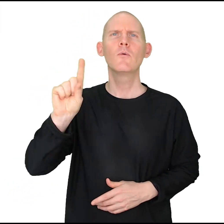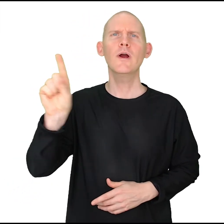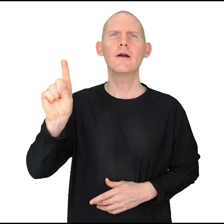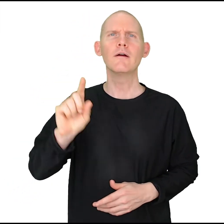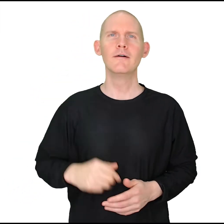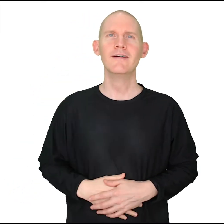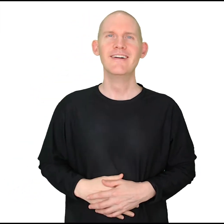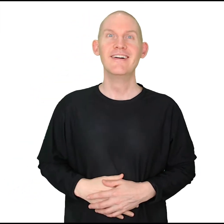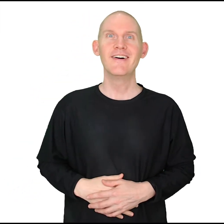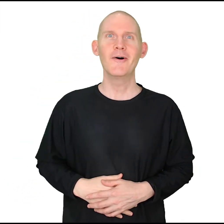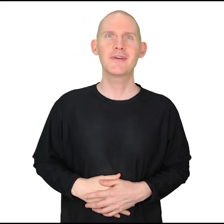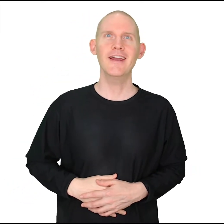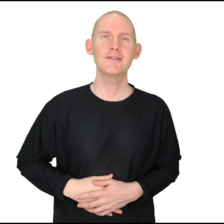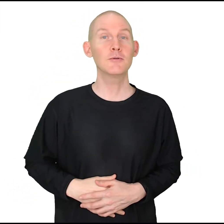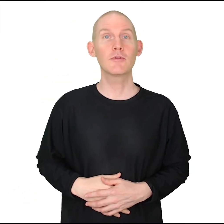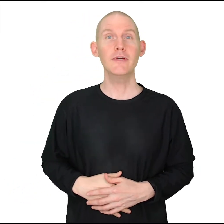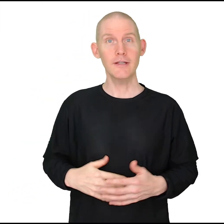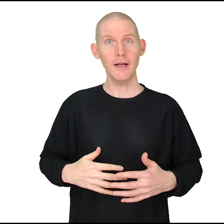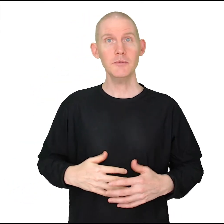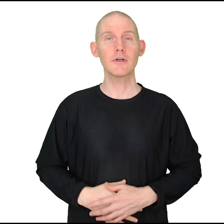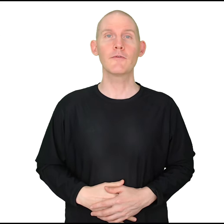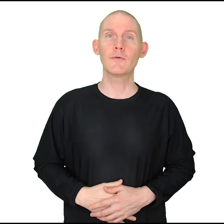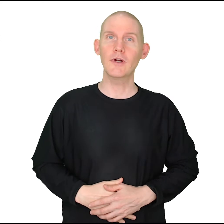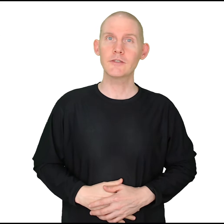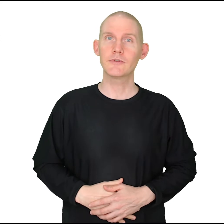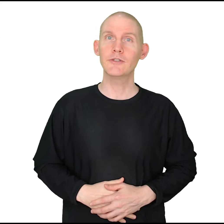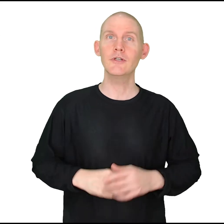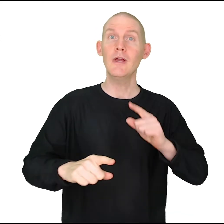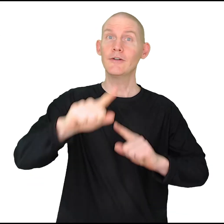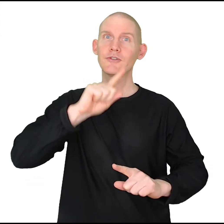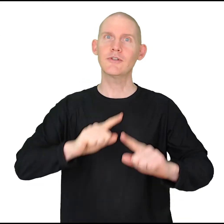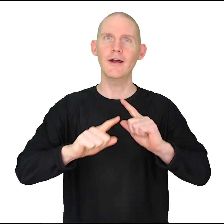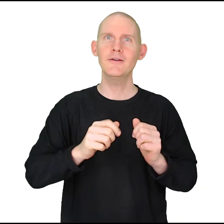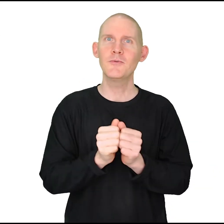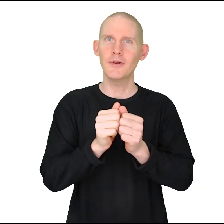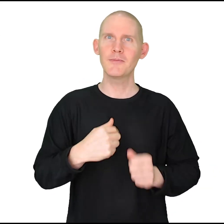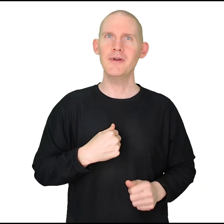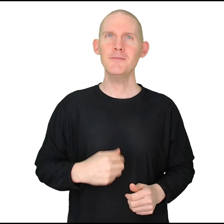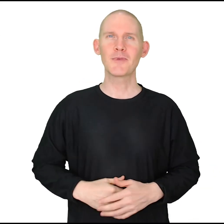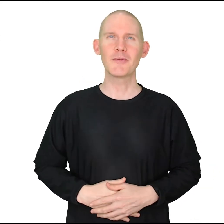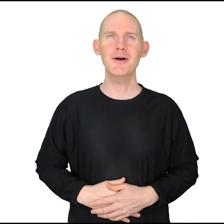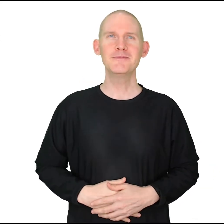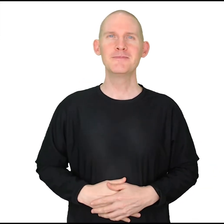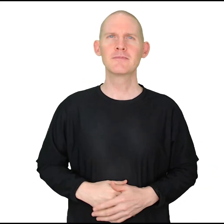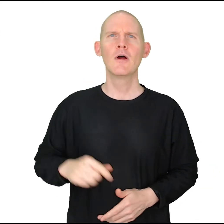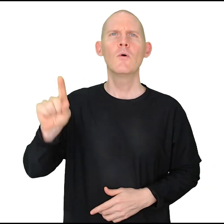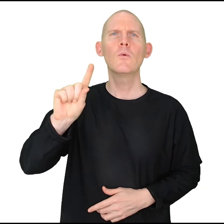Where? Okay, let's do it 3 times, starting from the rest position. Sign with me. Here we go.